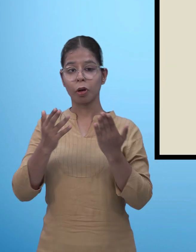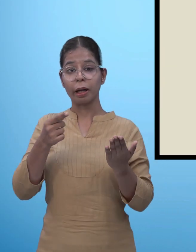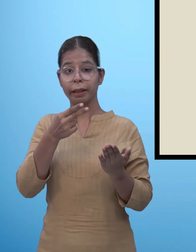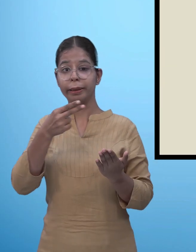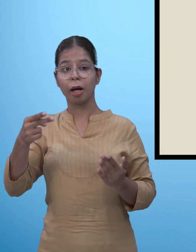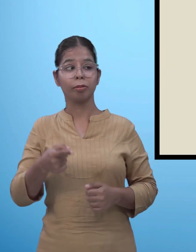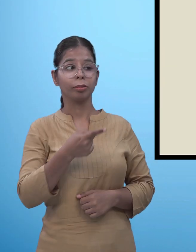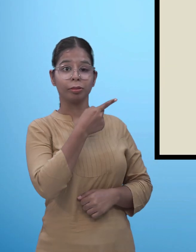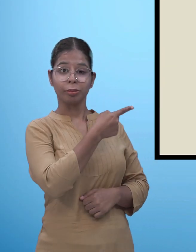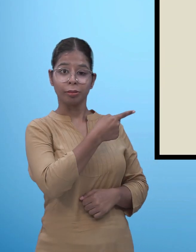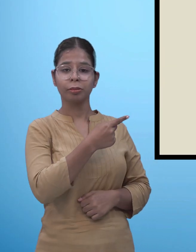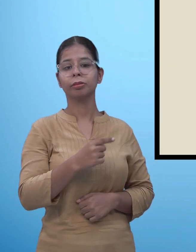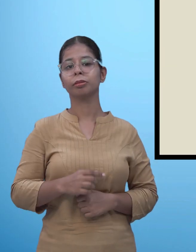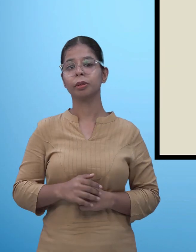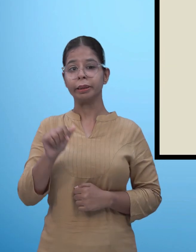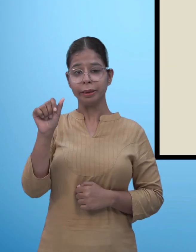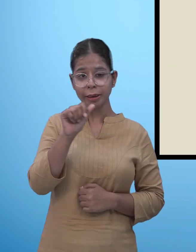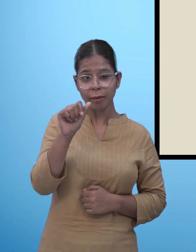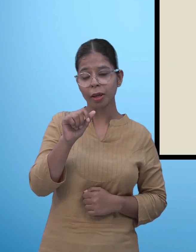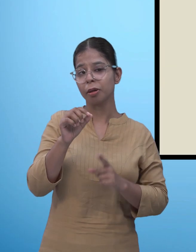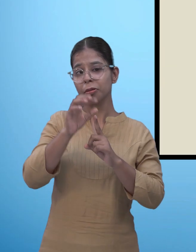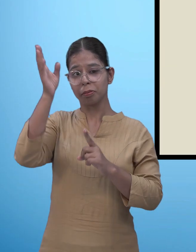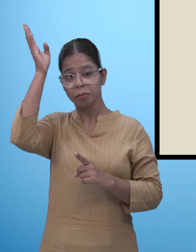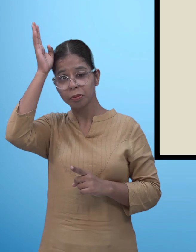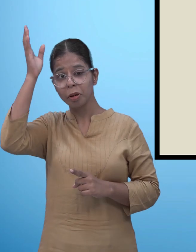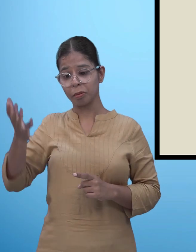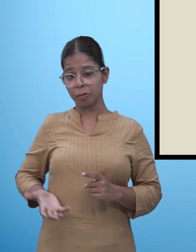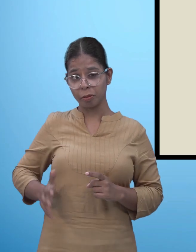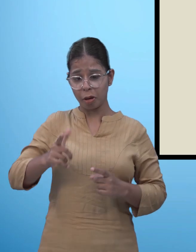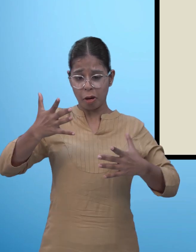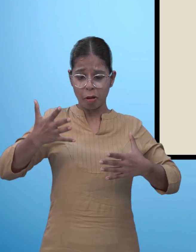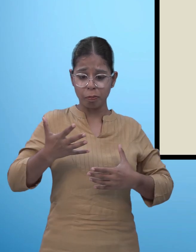The Vishnu Puran describes the entire subcontinent.